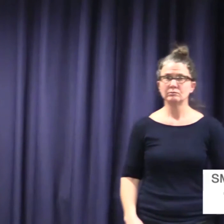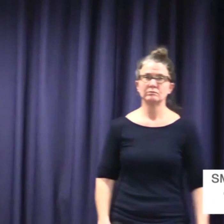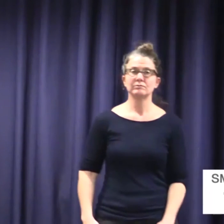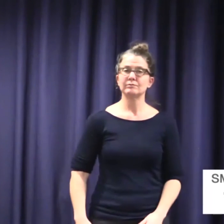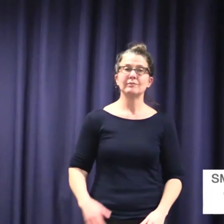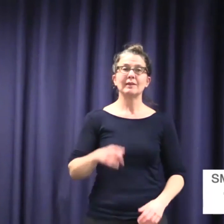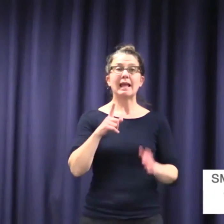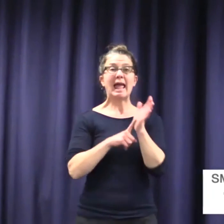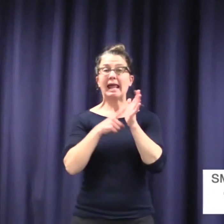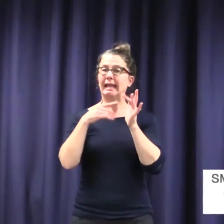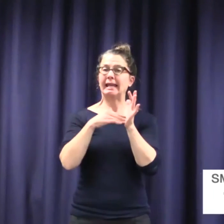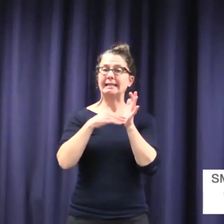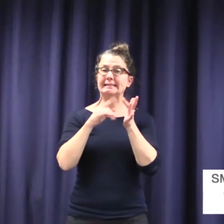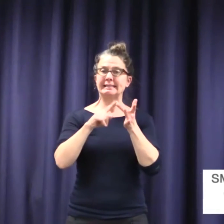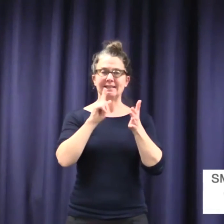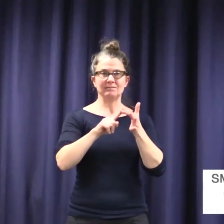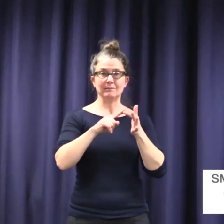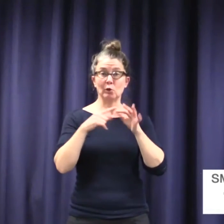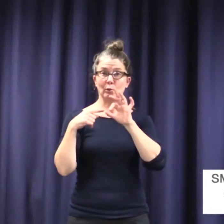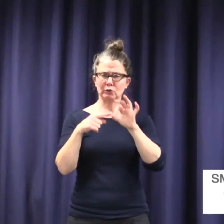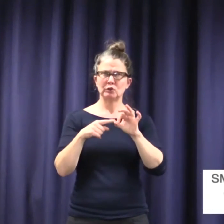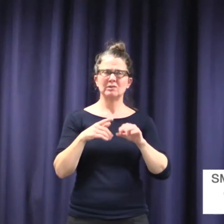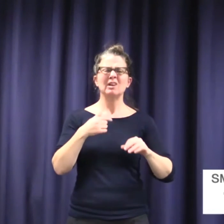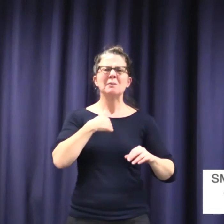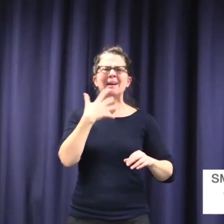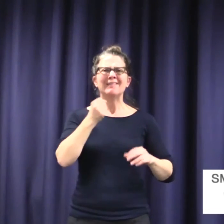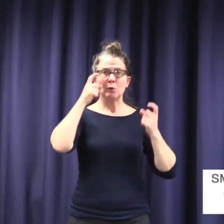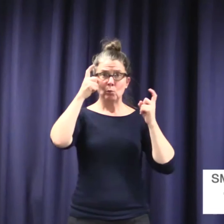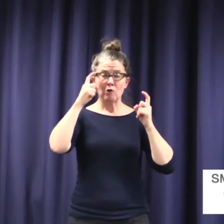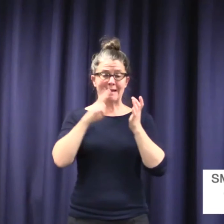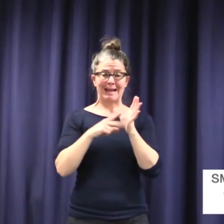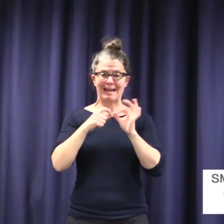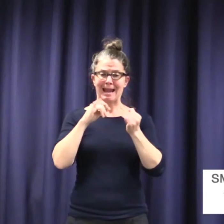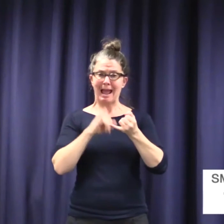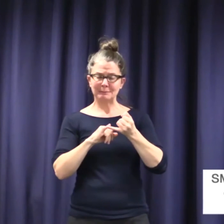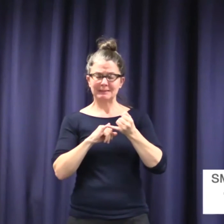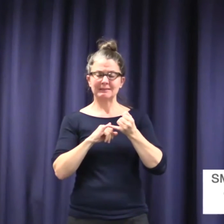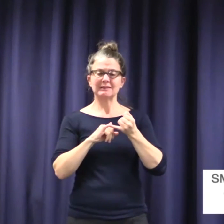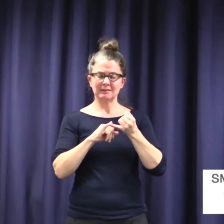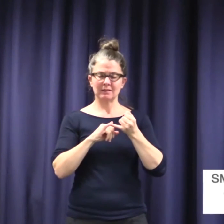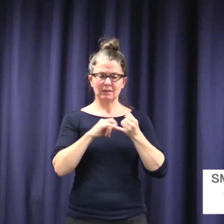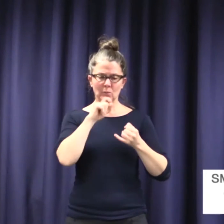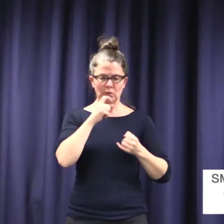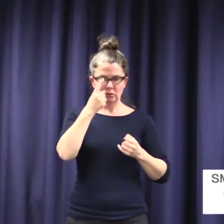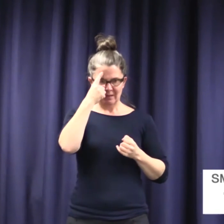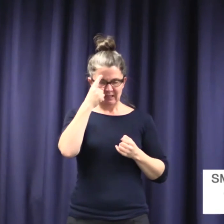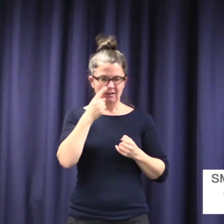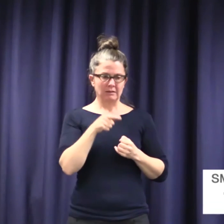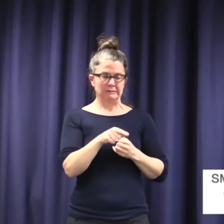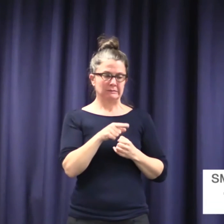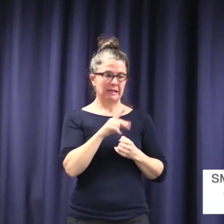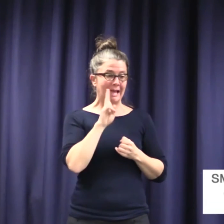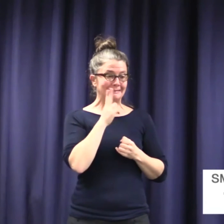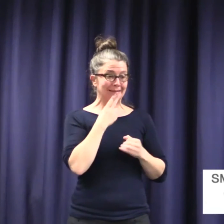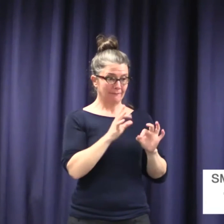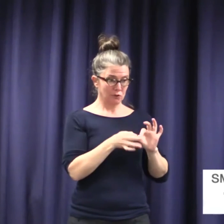This is from Lizzie. My concern is that NABS will continue to prioritise the provision of deaf interpreters to